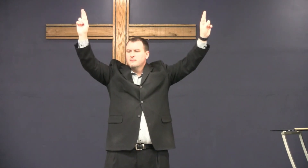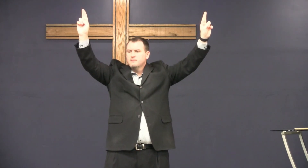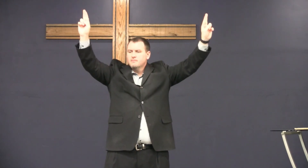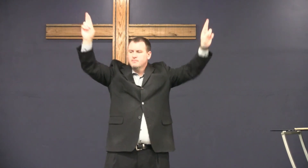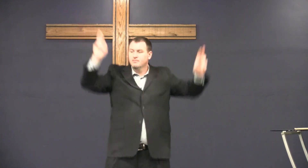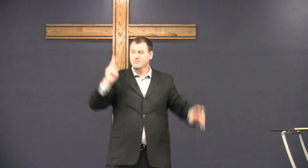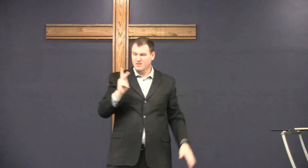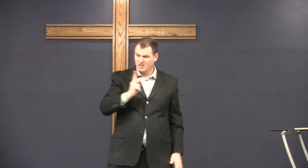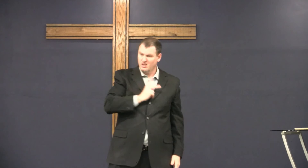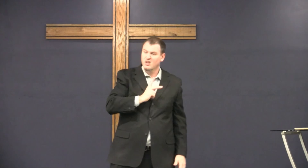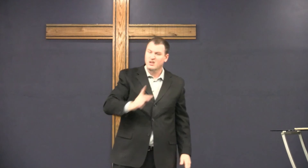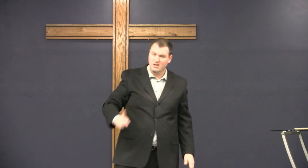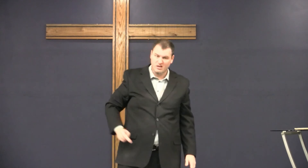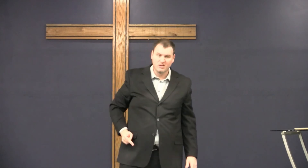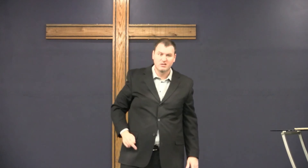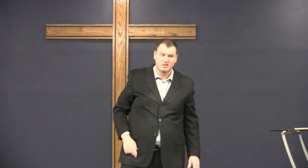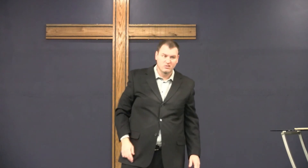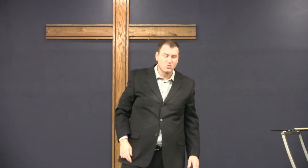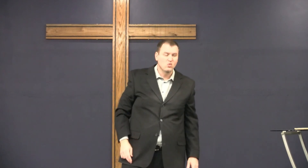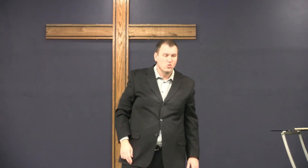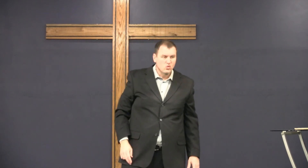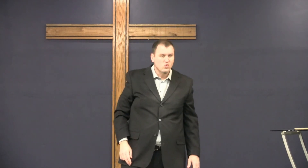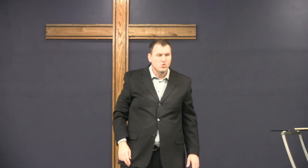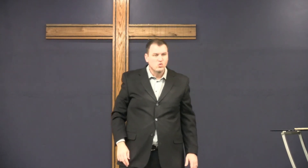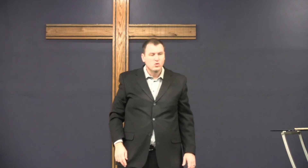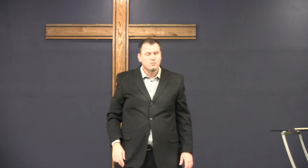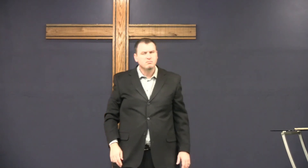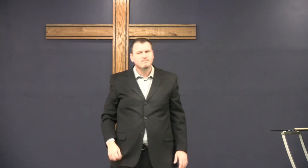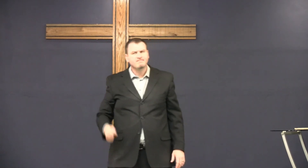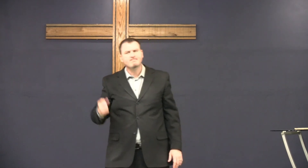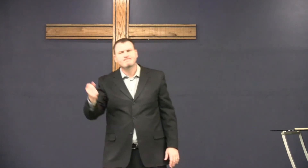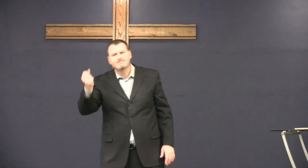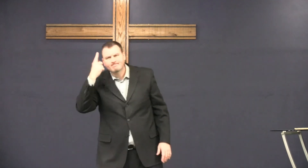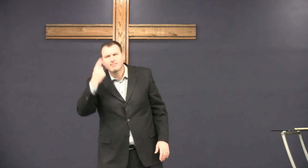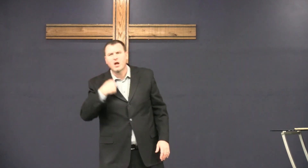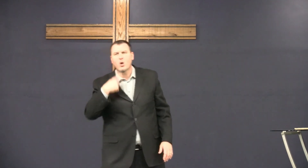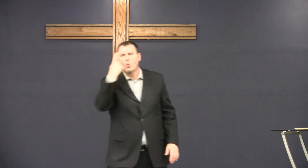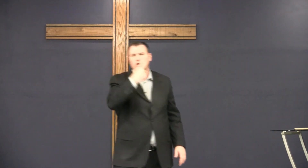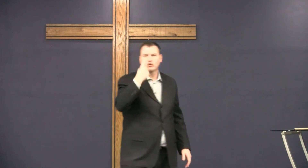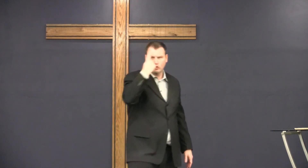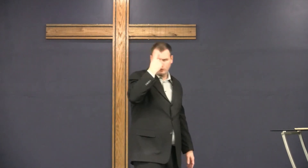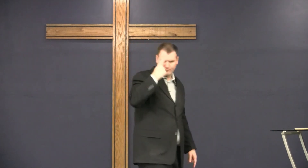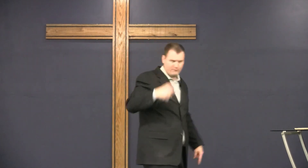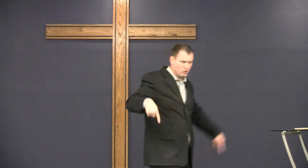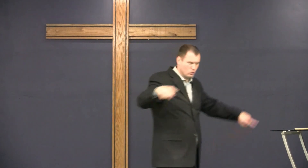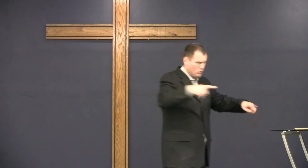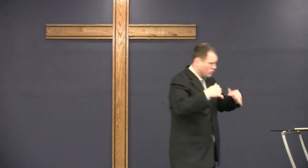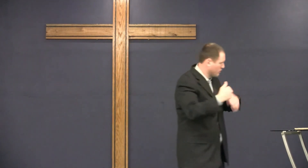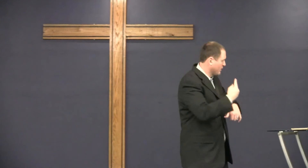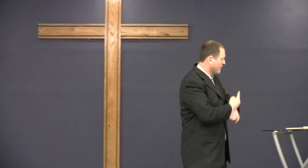Lazarus. They were ready. It's time. And they cried out and said he was king. I